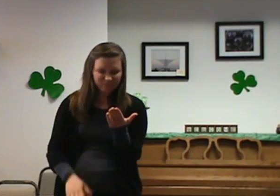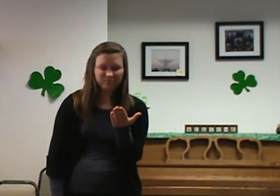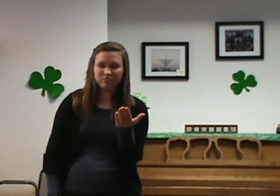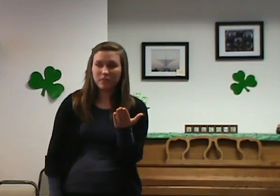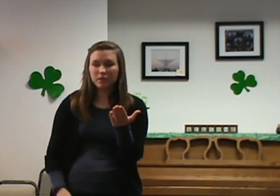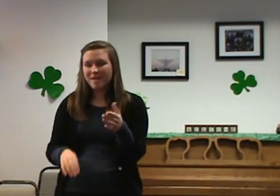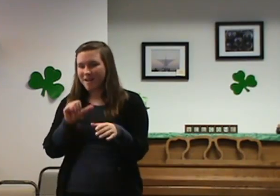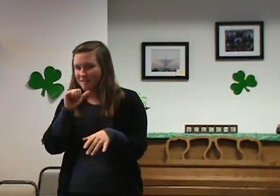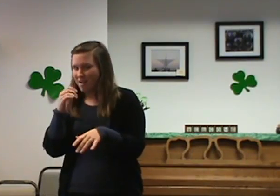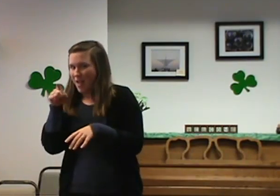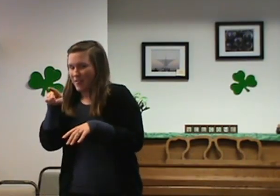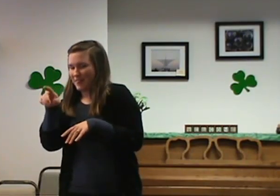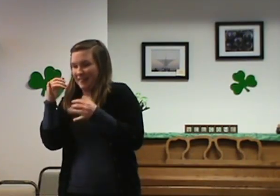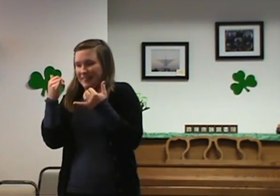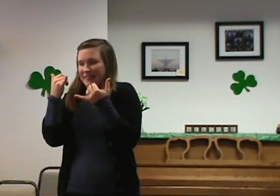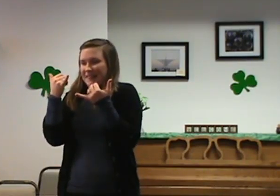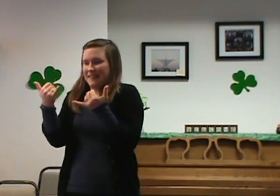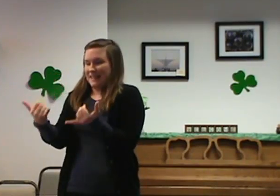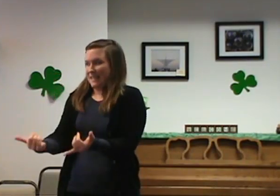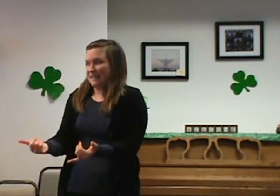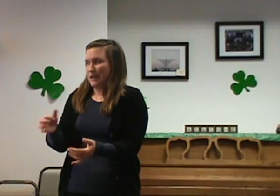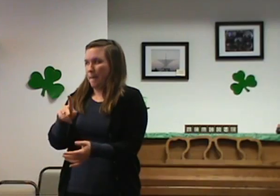so I will get one over here for you, but they're this